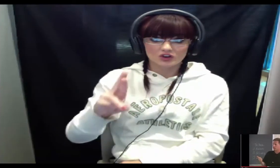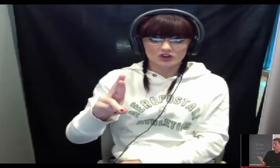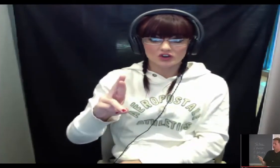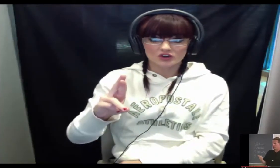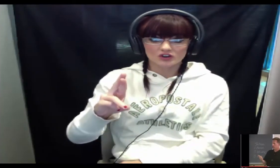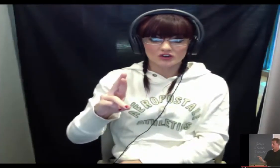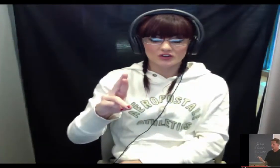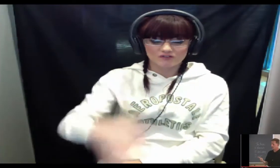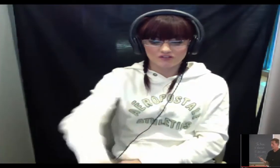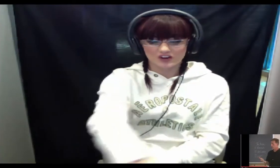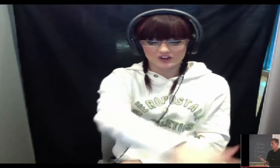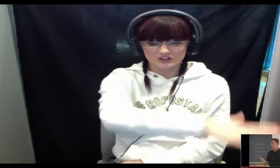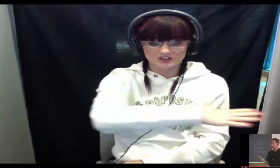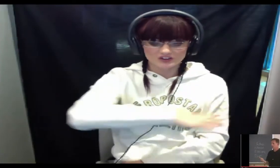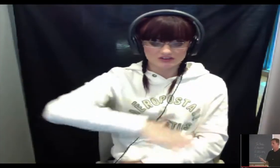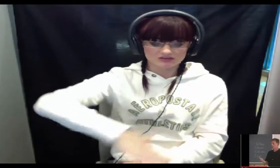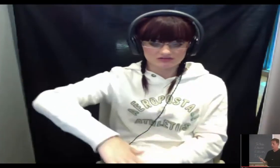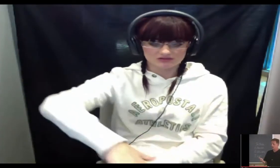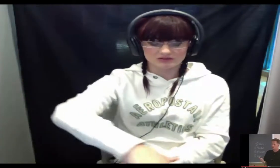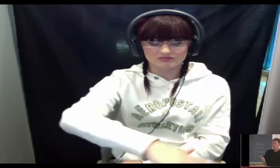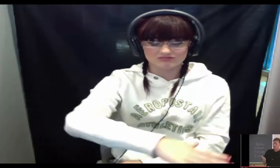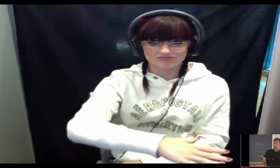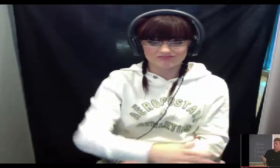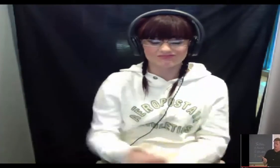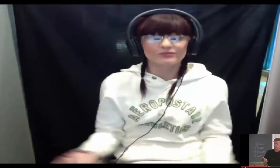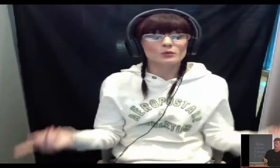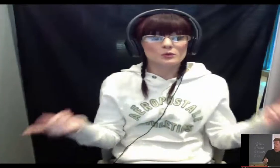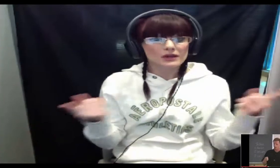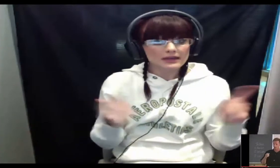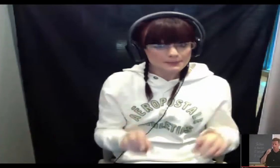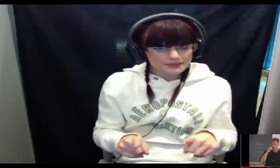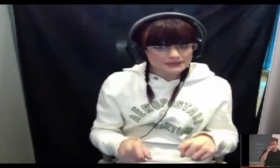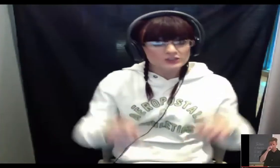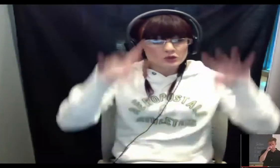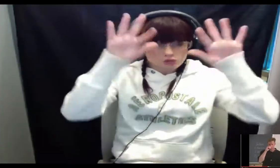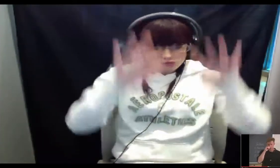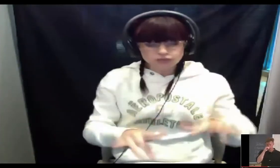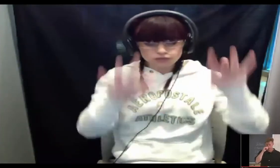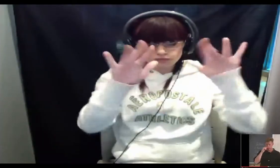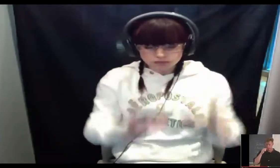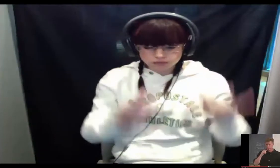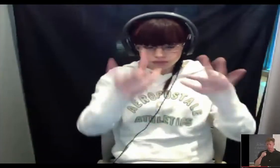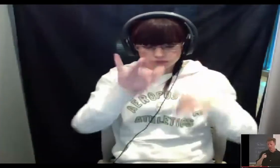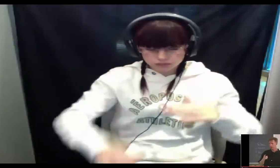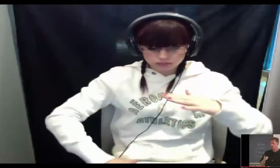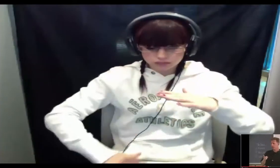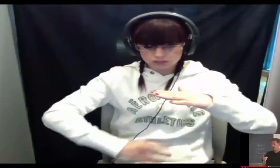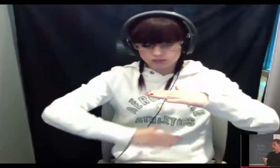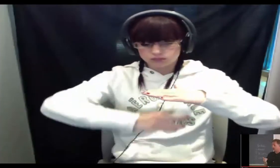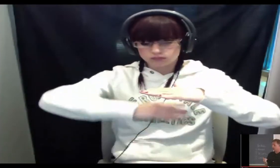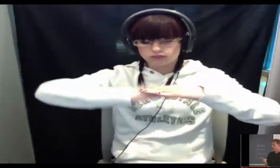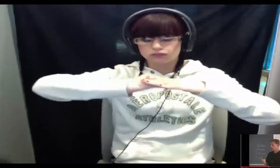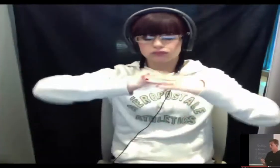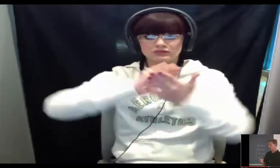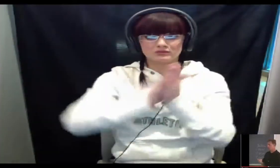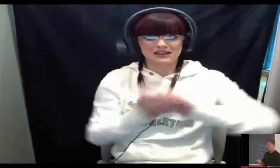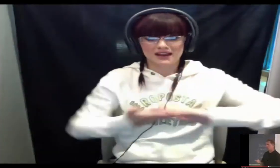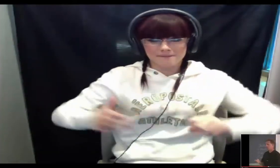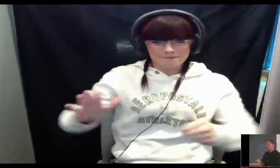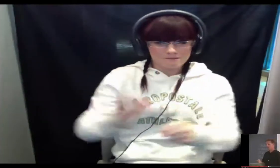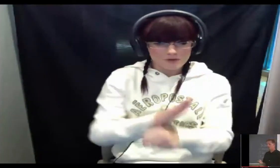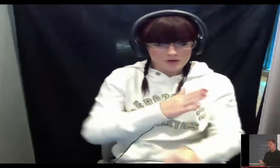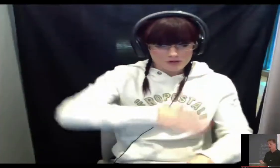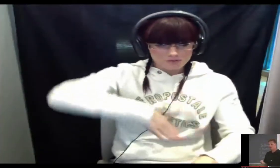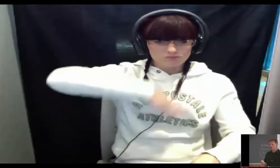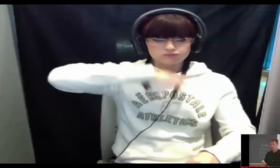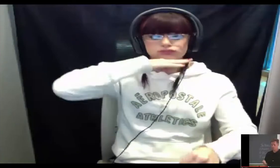so much rain for an extended period of time that it couldn't hold any more water. If ground gets to the point where it's saturated,